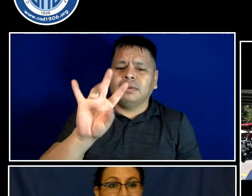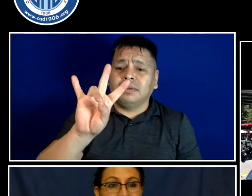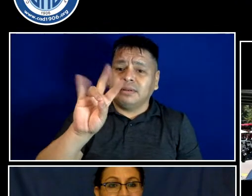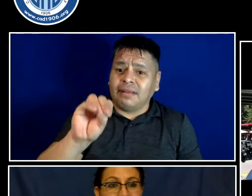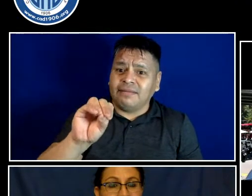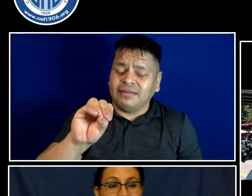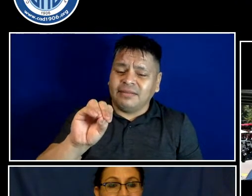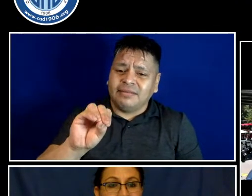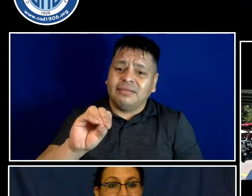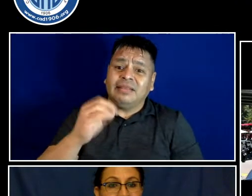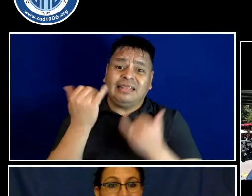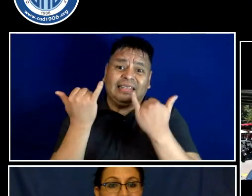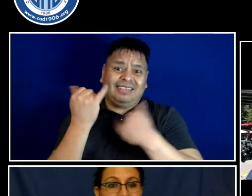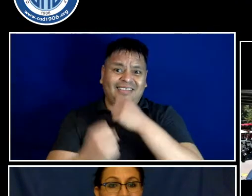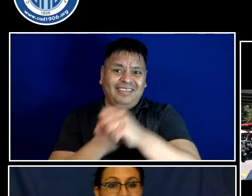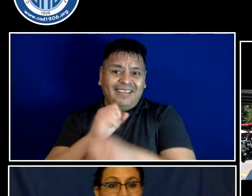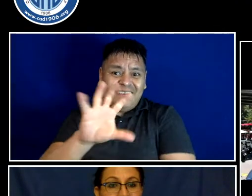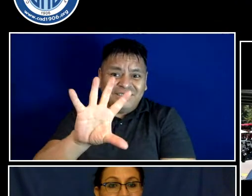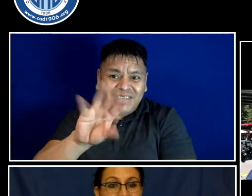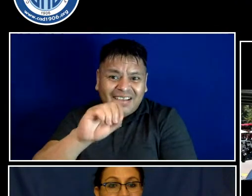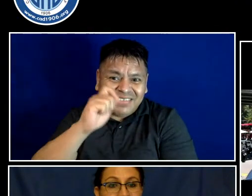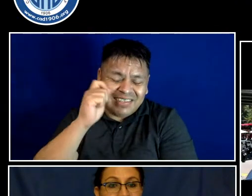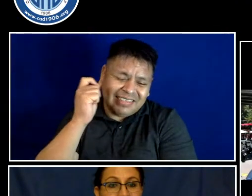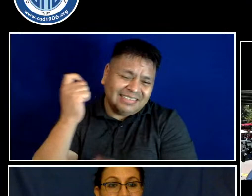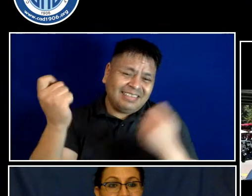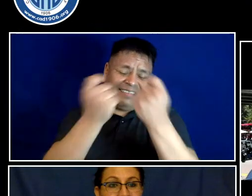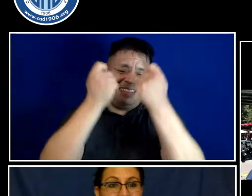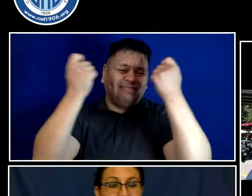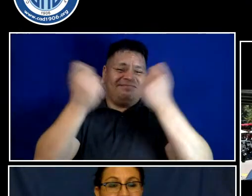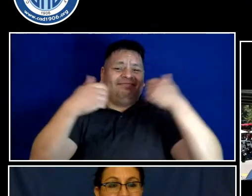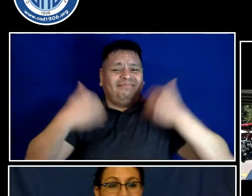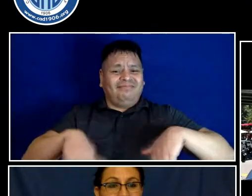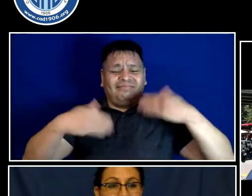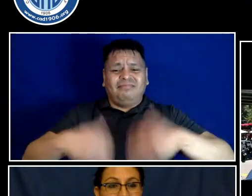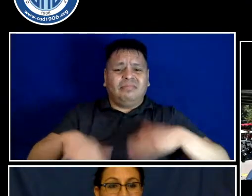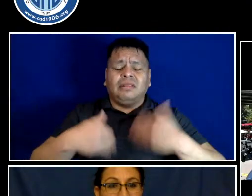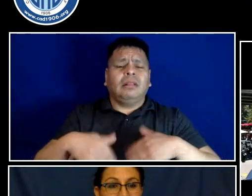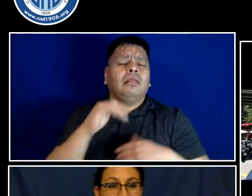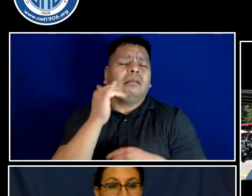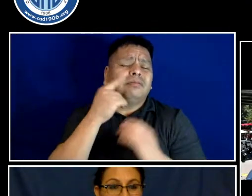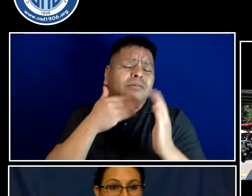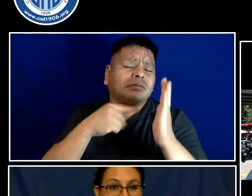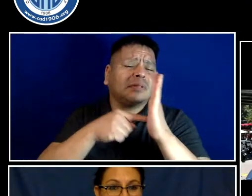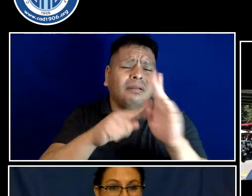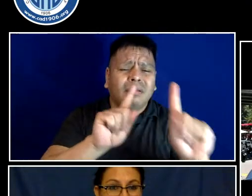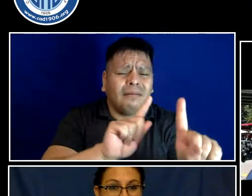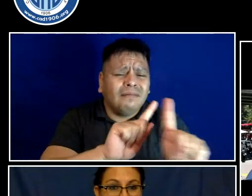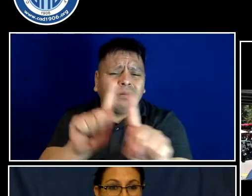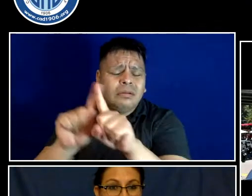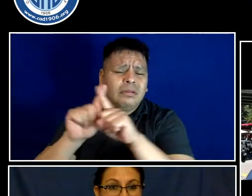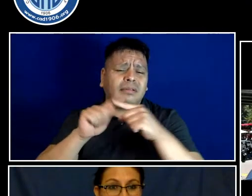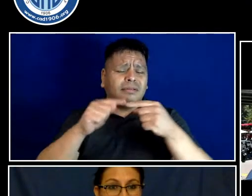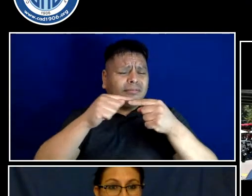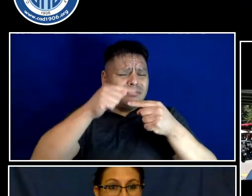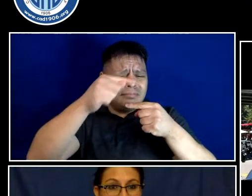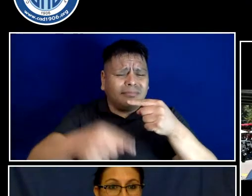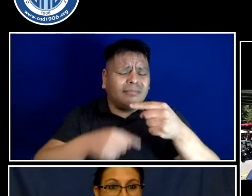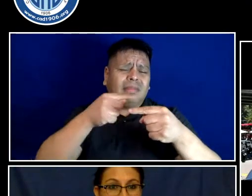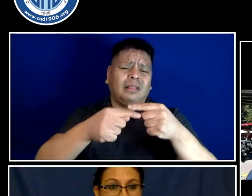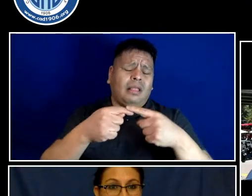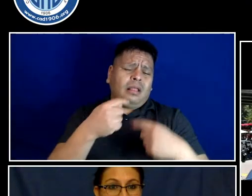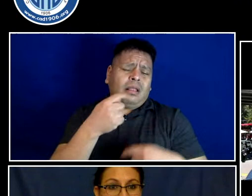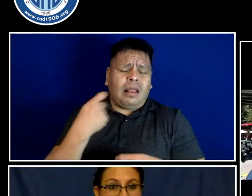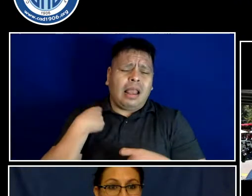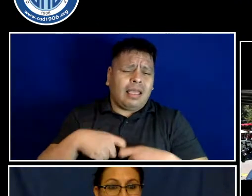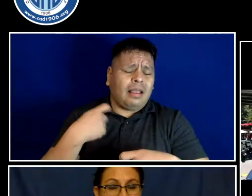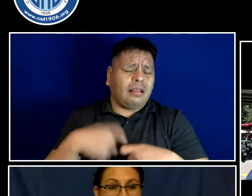a park. And this park was granted and was opened April 22nd, 1970. So this is also